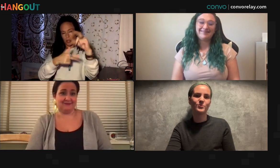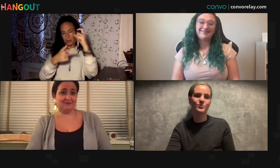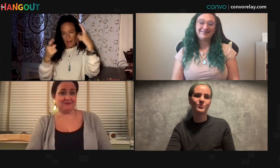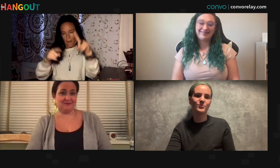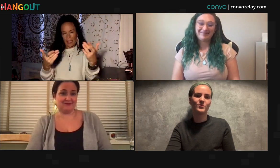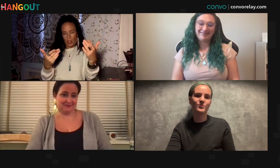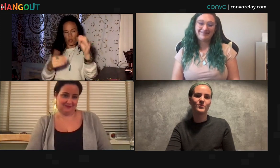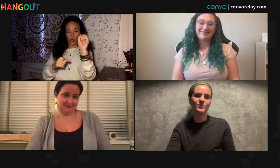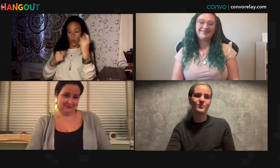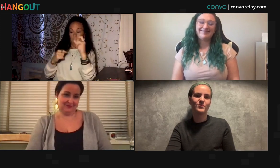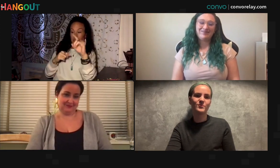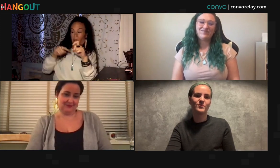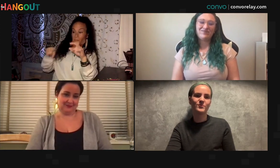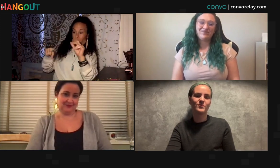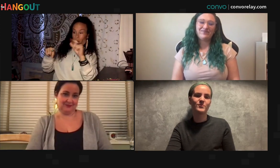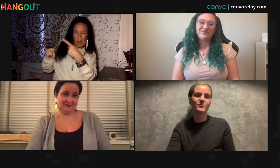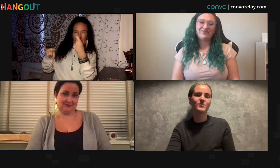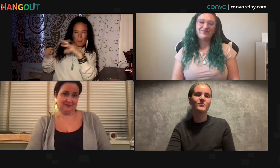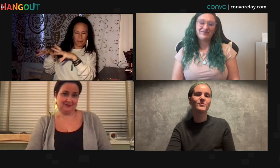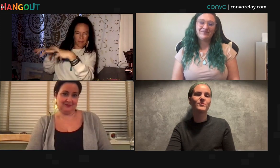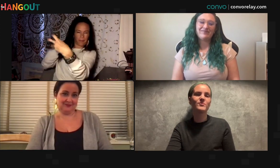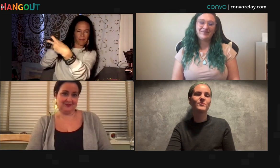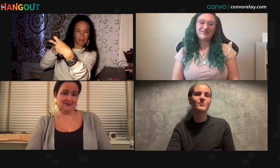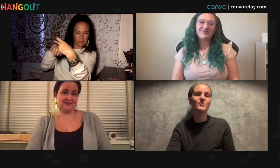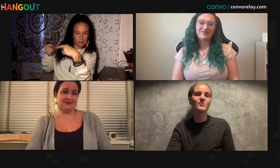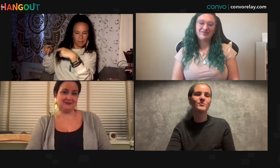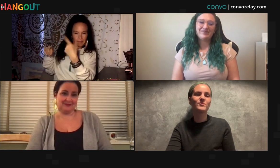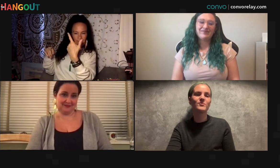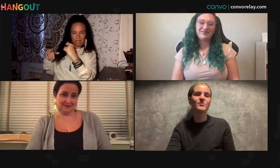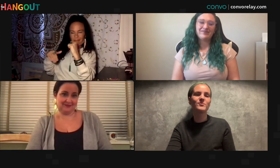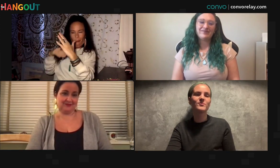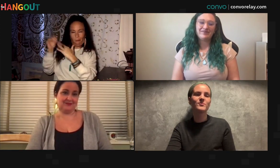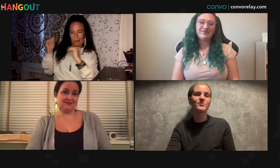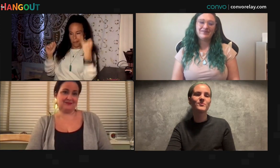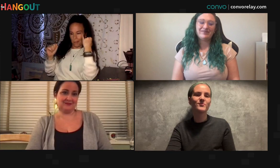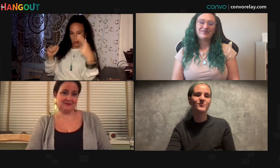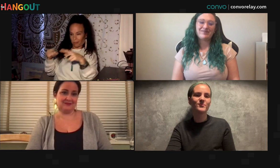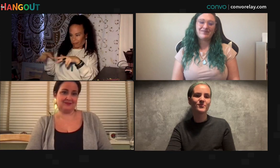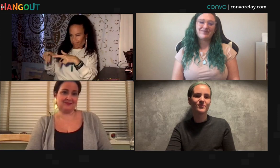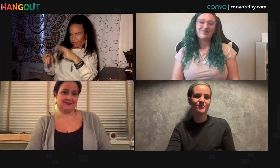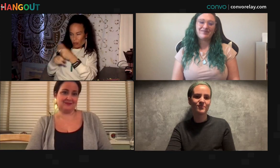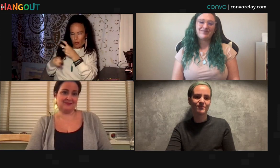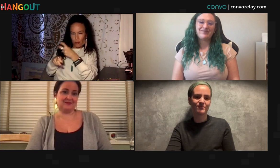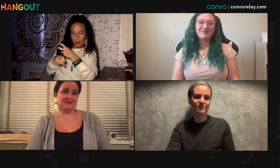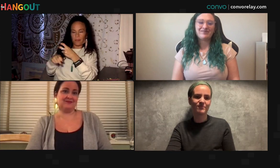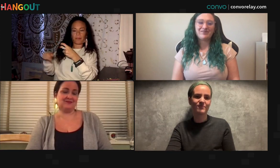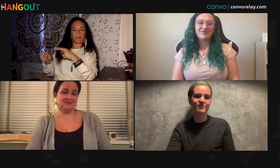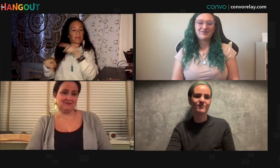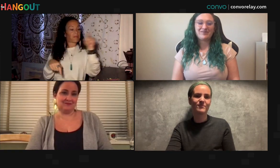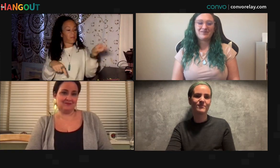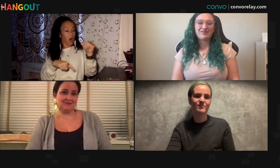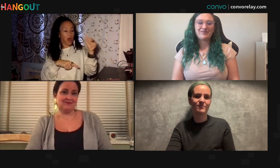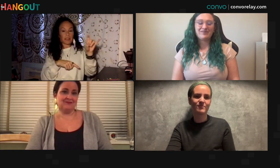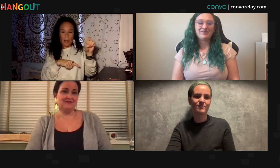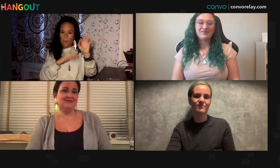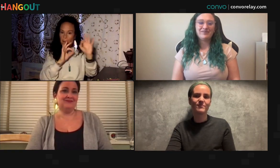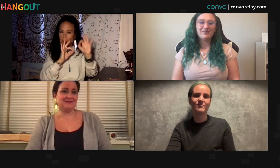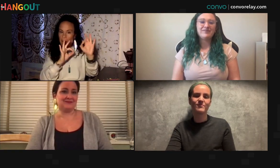information, and you could see all of these people on the street. So there was a hurricane here, and imagine it's really